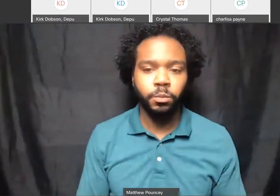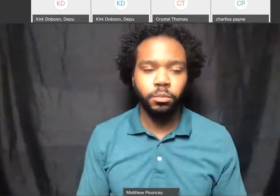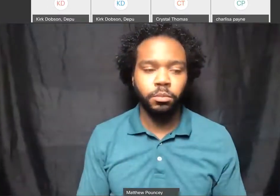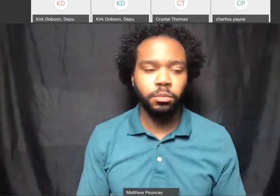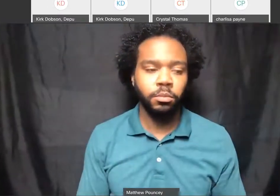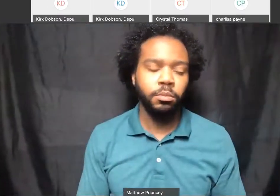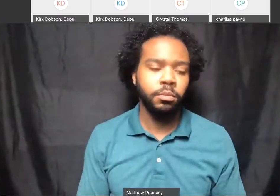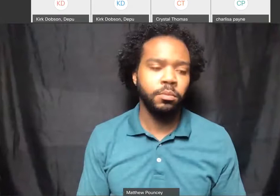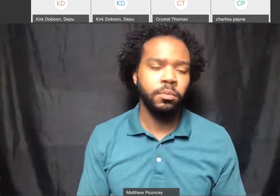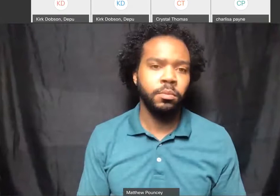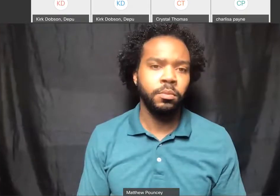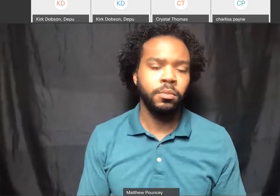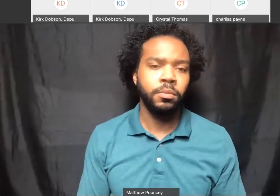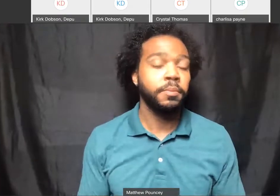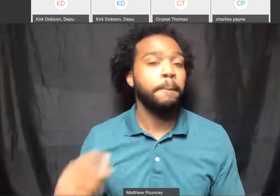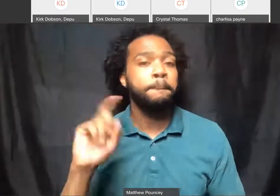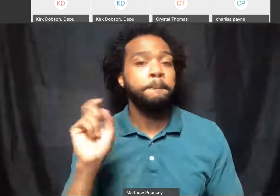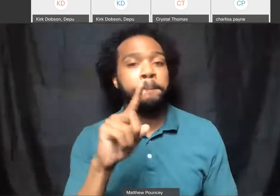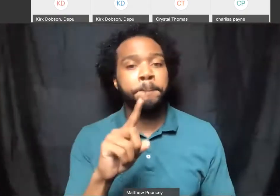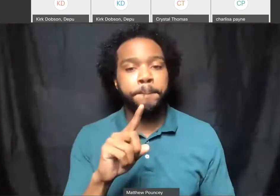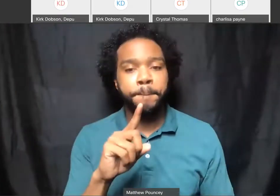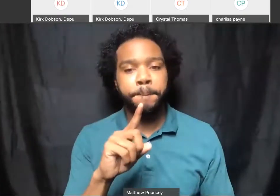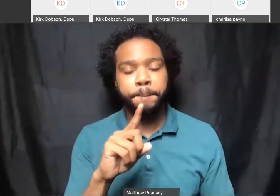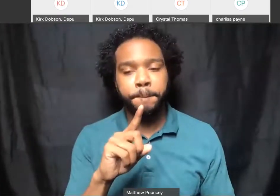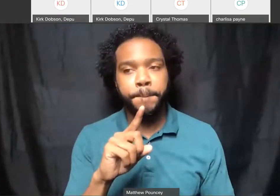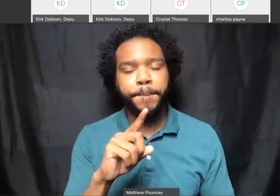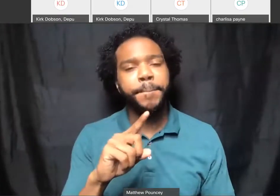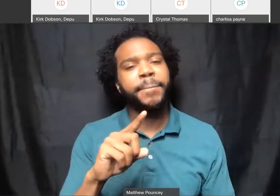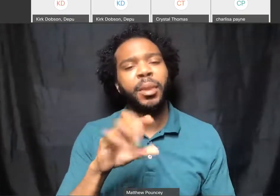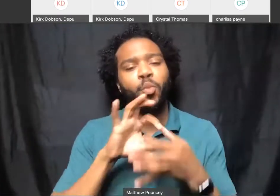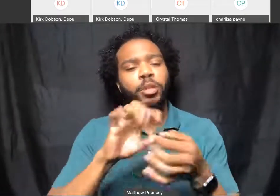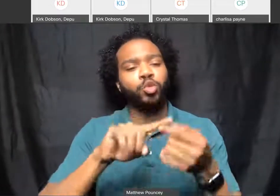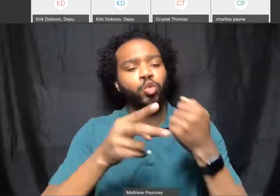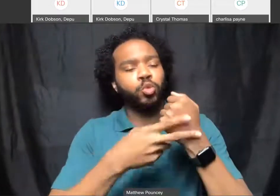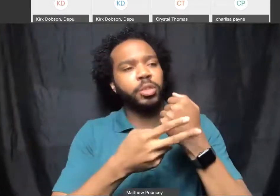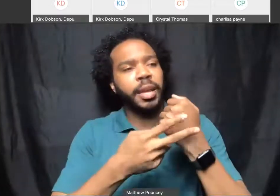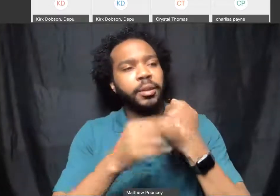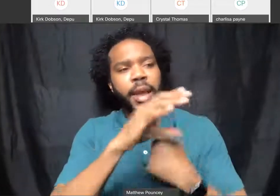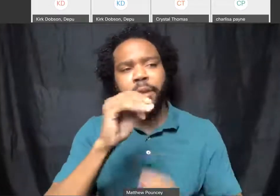And this is in regards to the retainer ending July 15th.